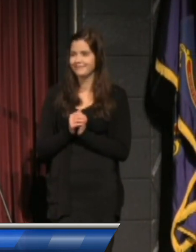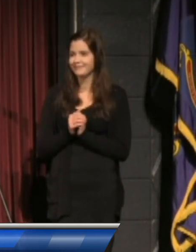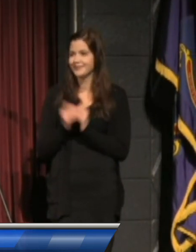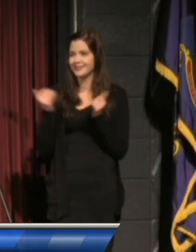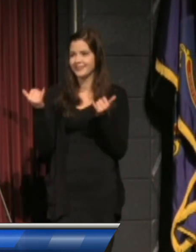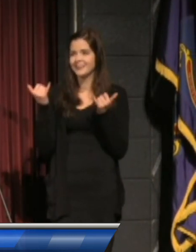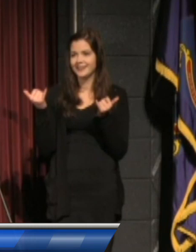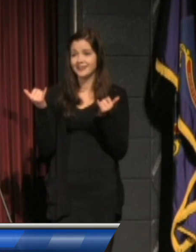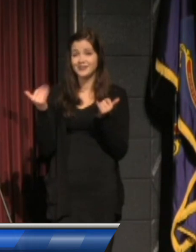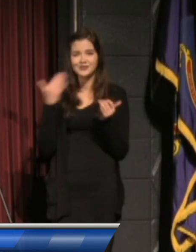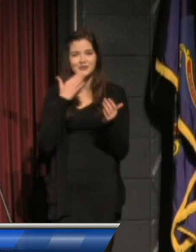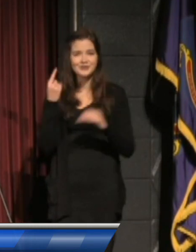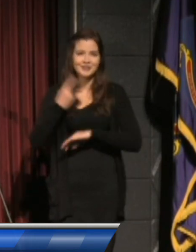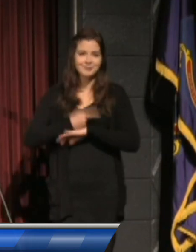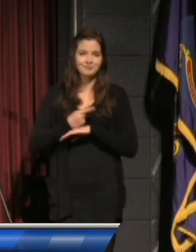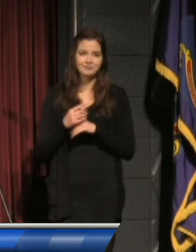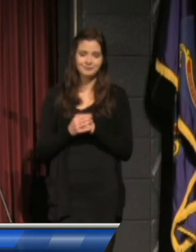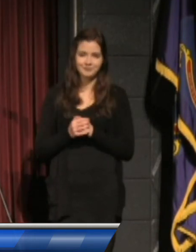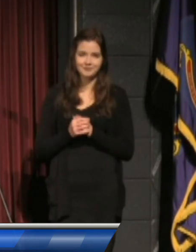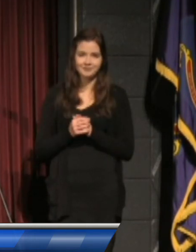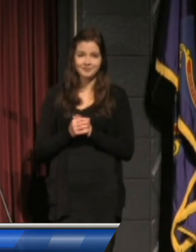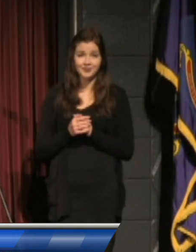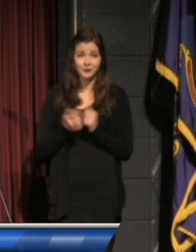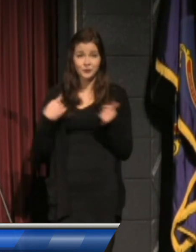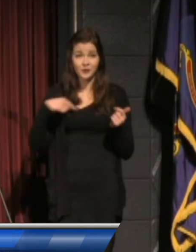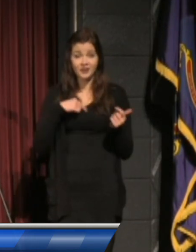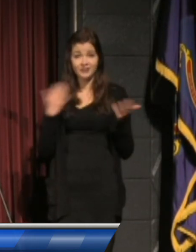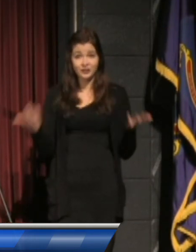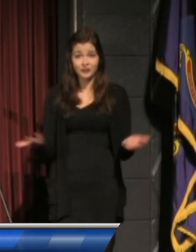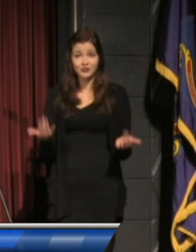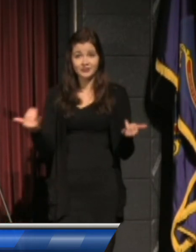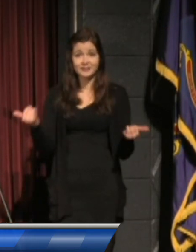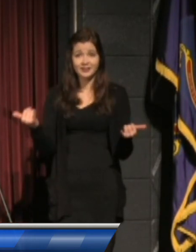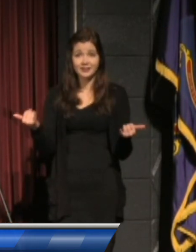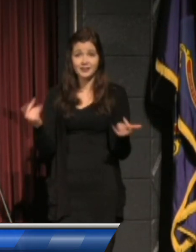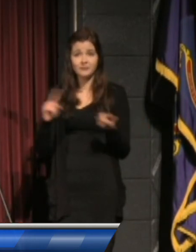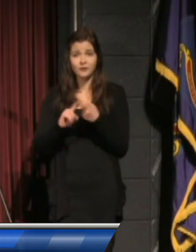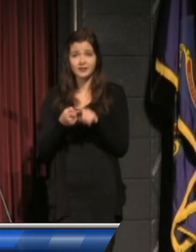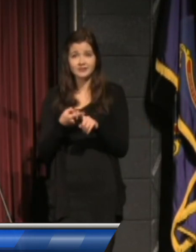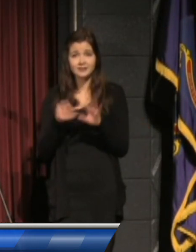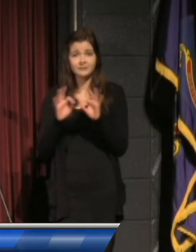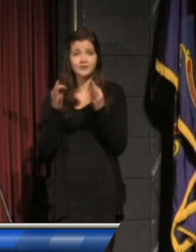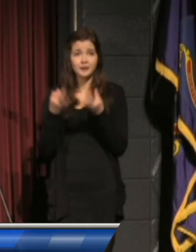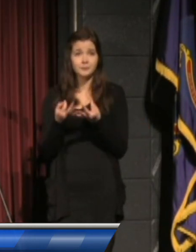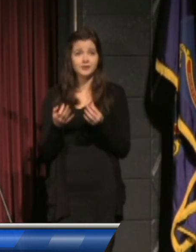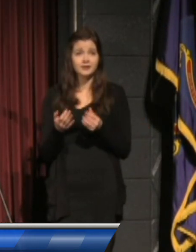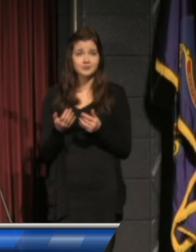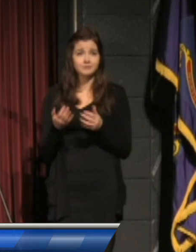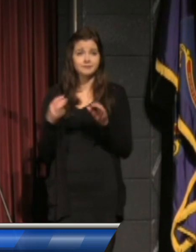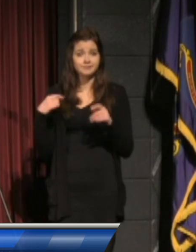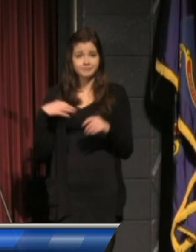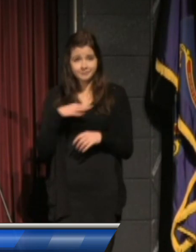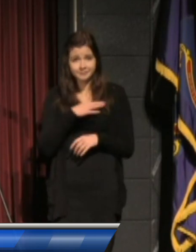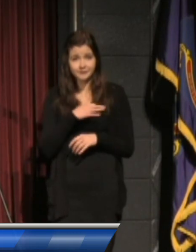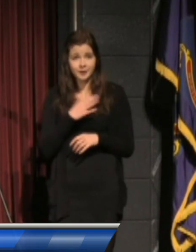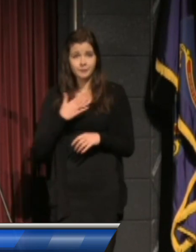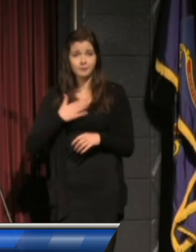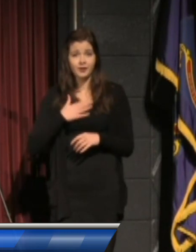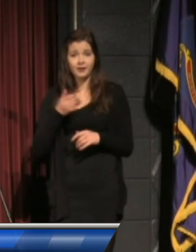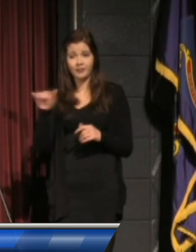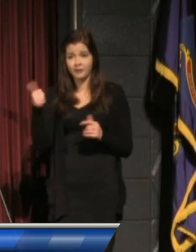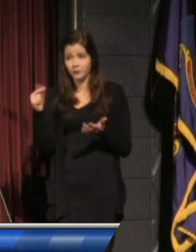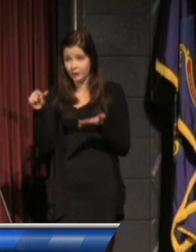Today is a good day. As we all gather here today, friends, family, faculty, and my fellow